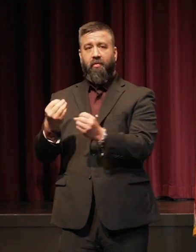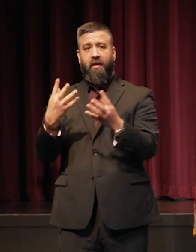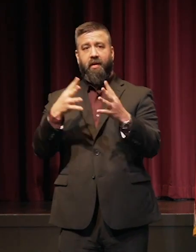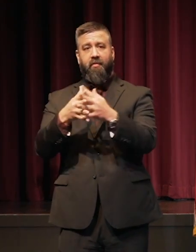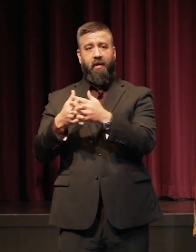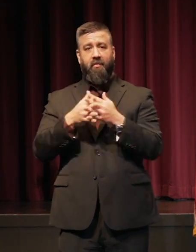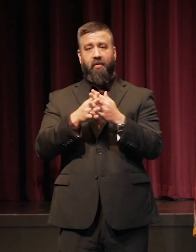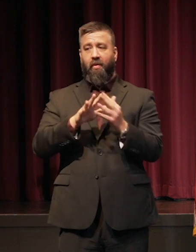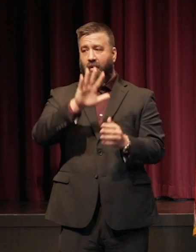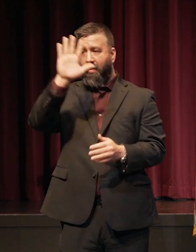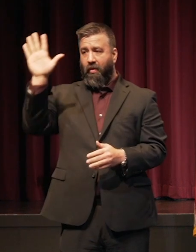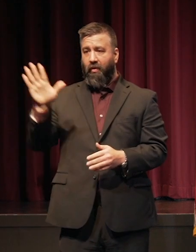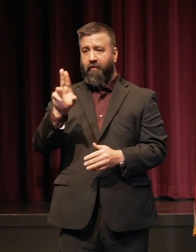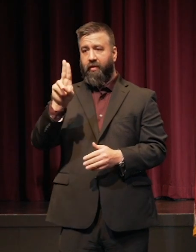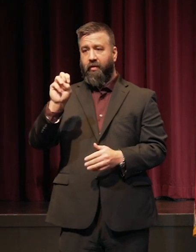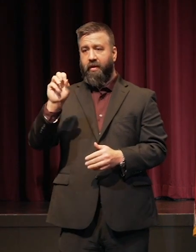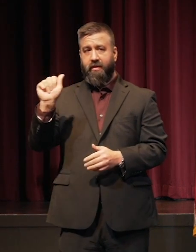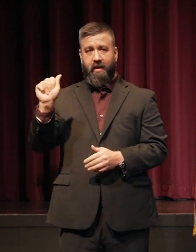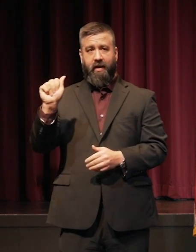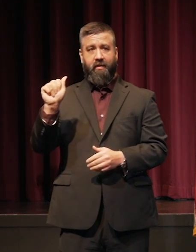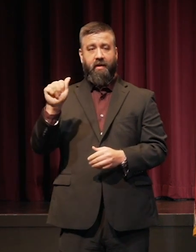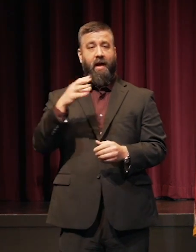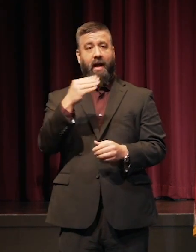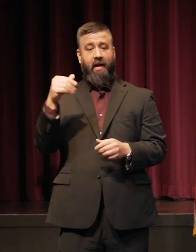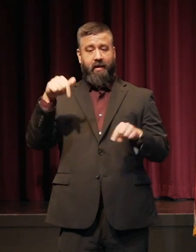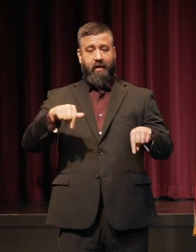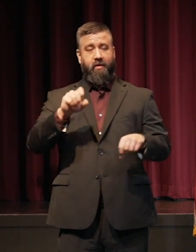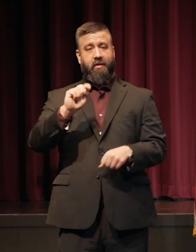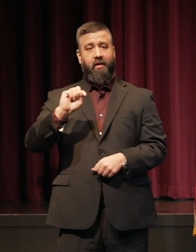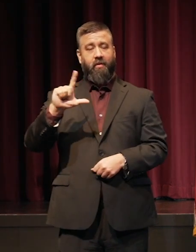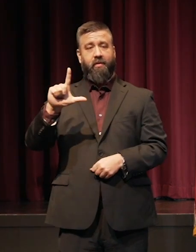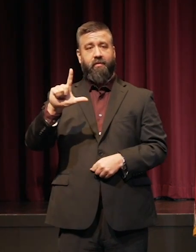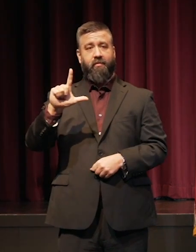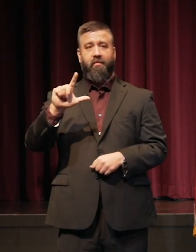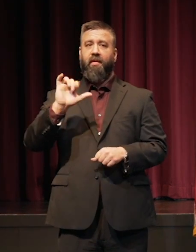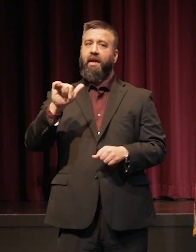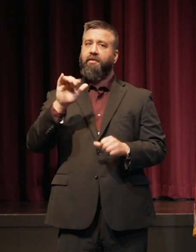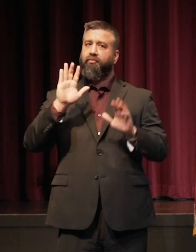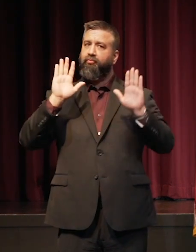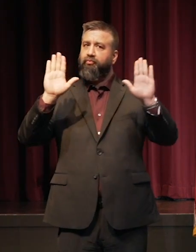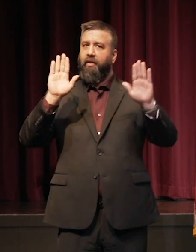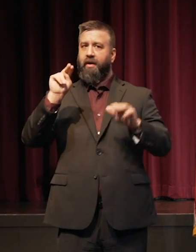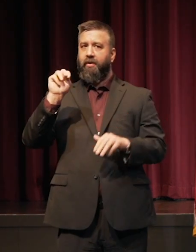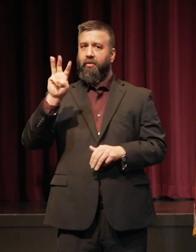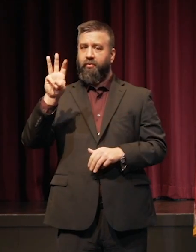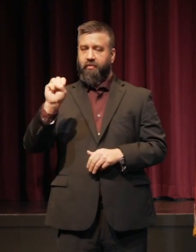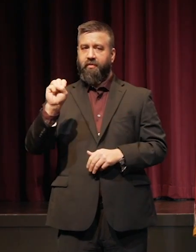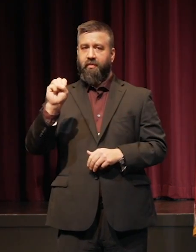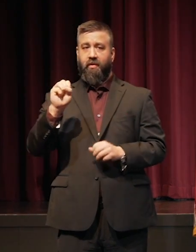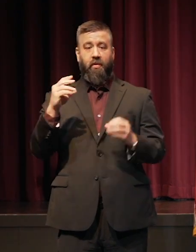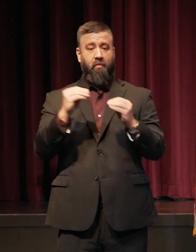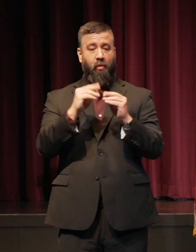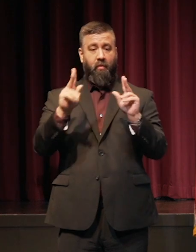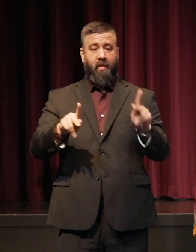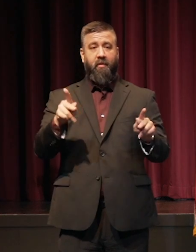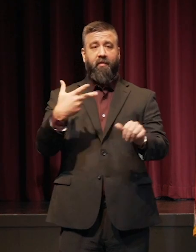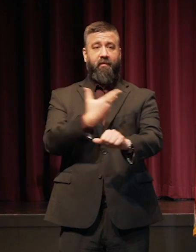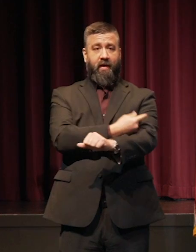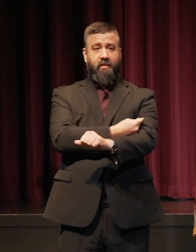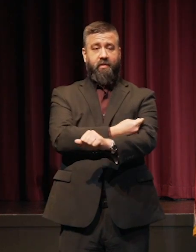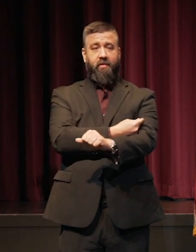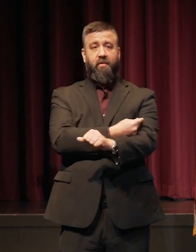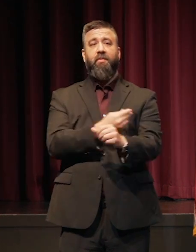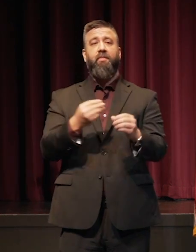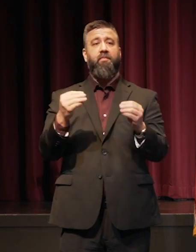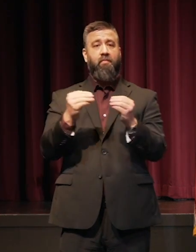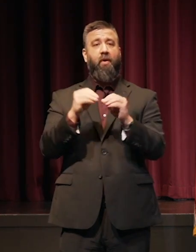others across our county and across our country. And that's great news. The more people who get vaccinated, the more we can